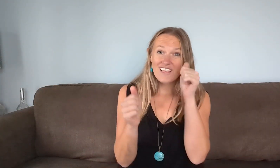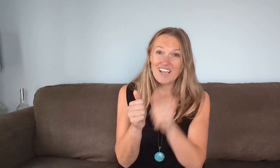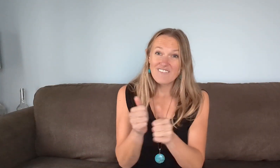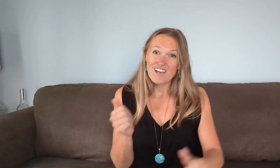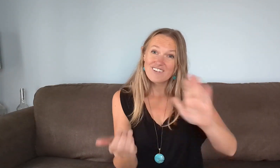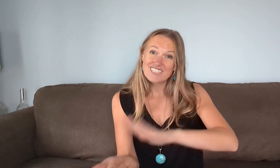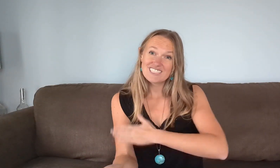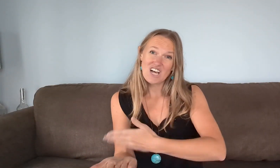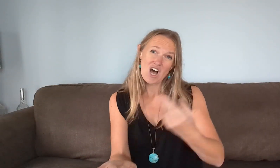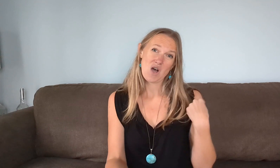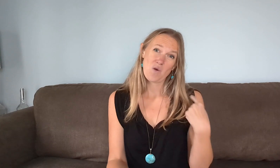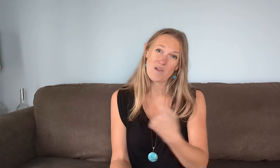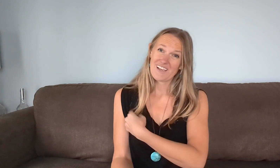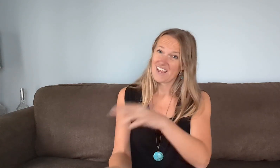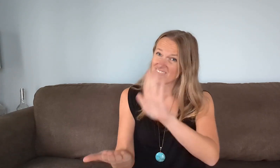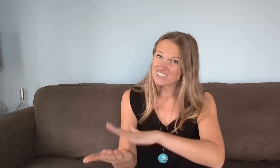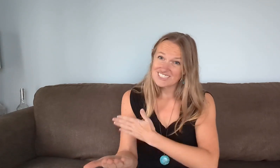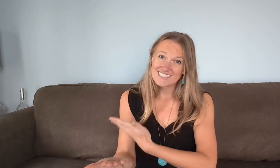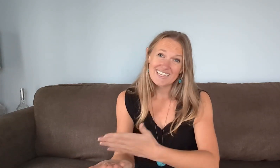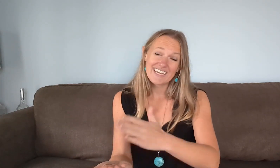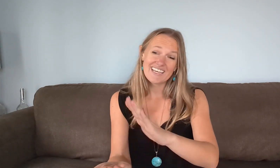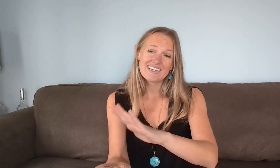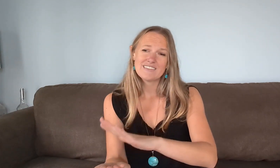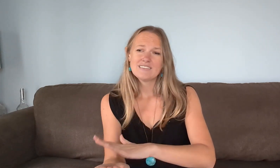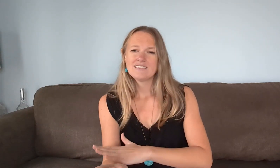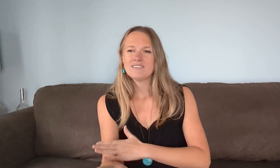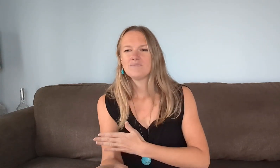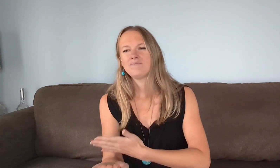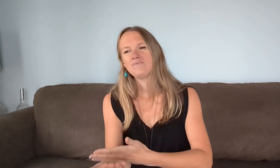worthy of every song we could ever sing,